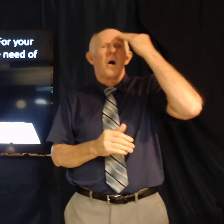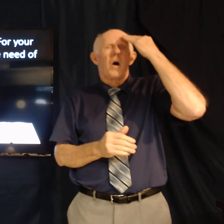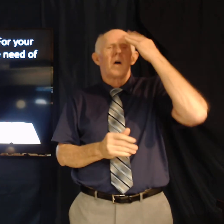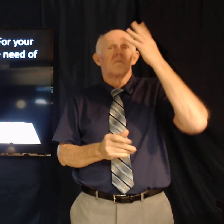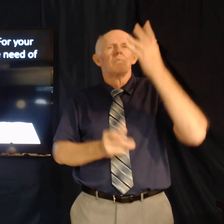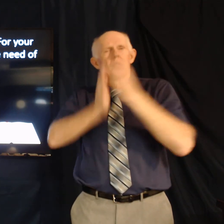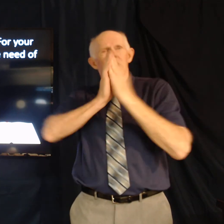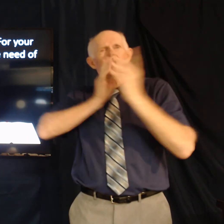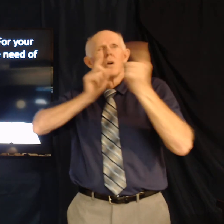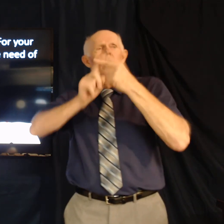God already knows.